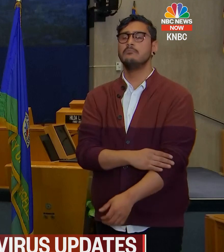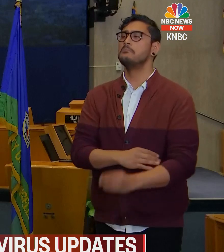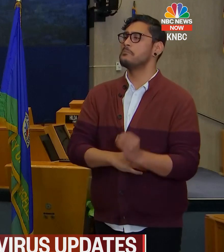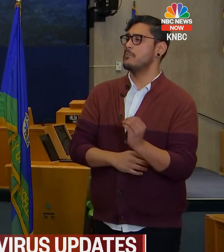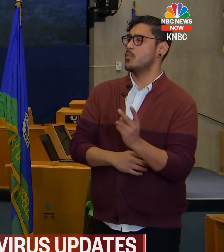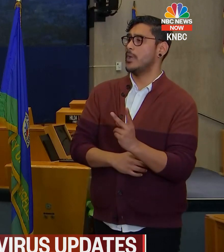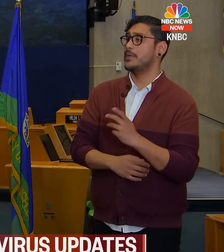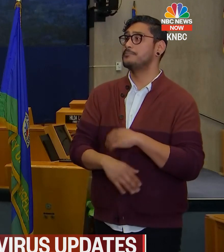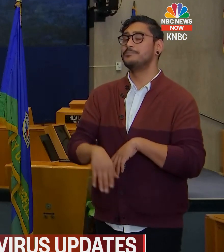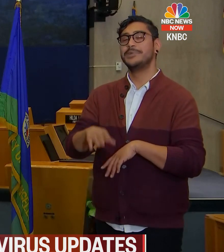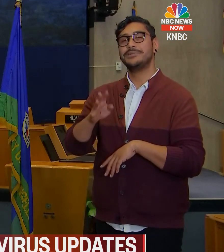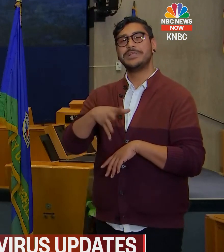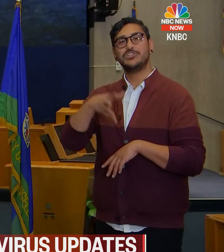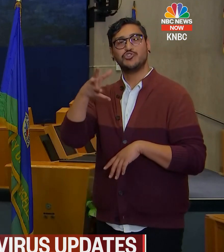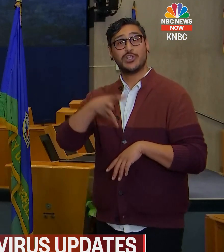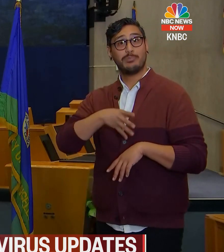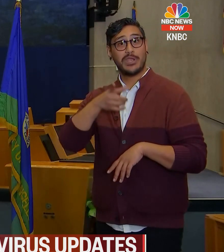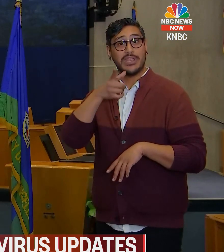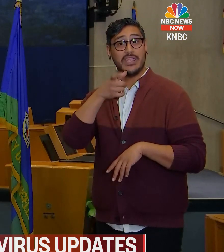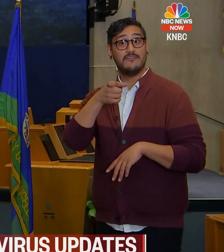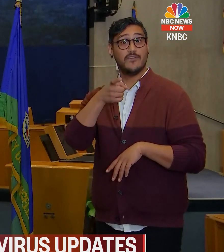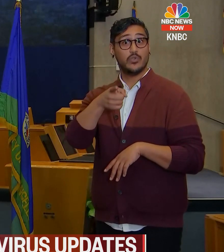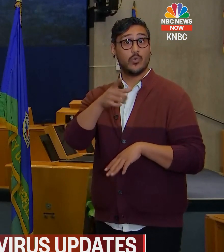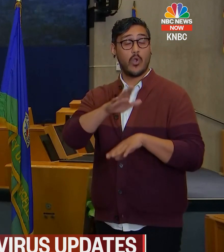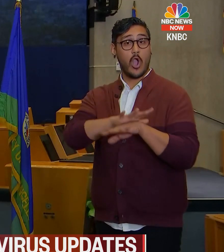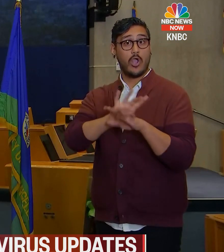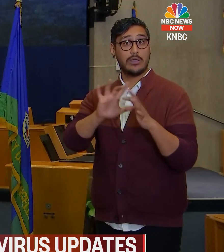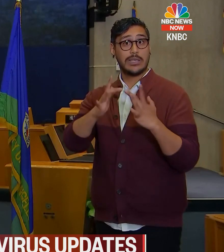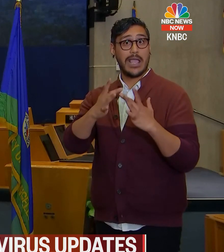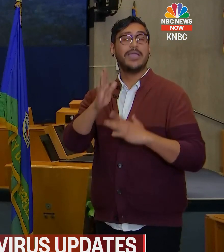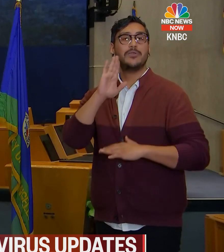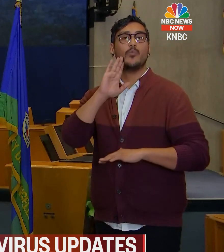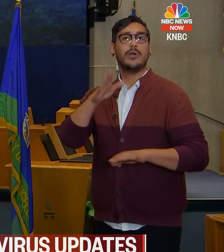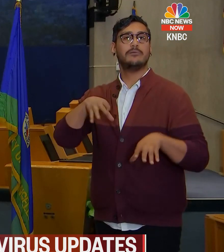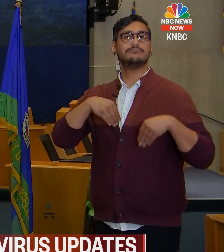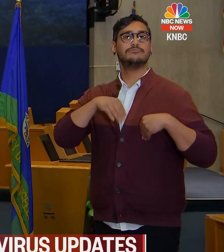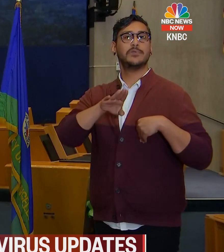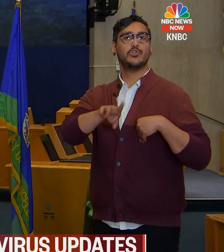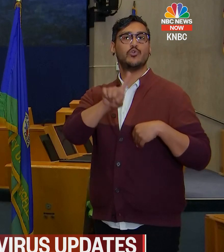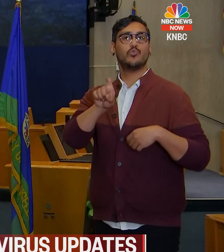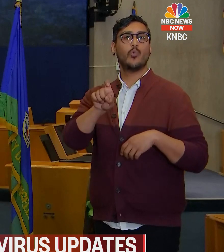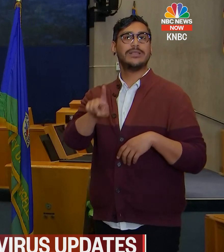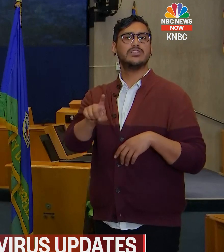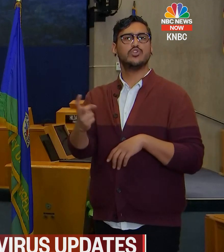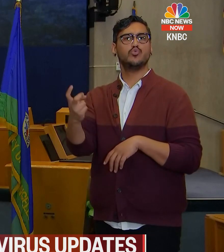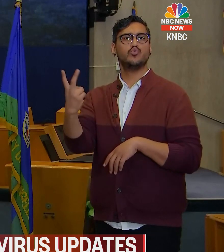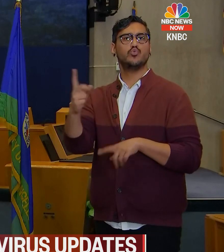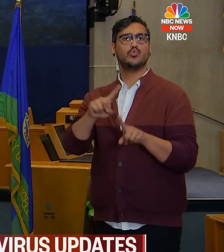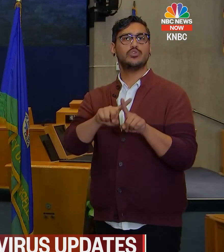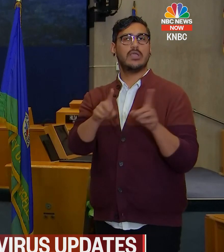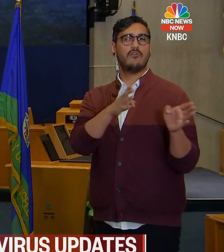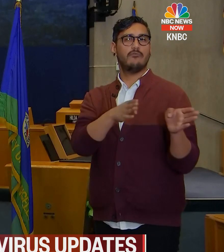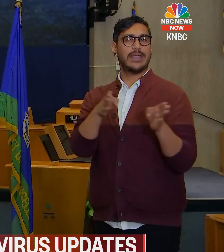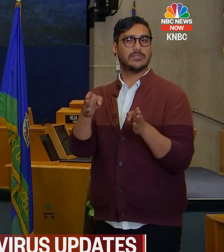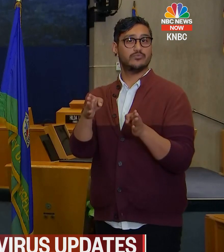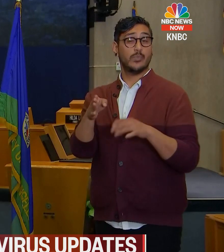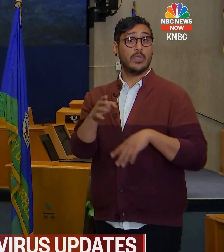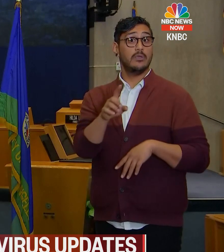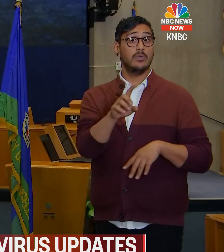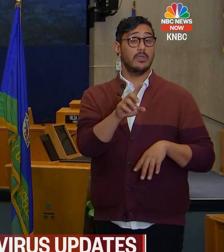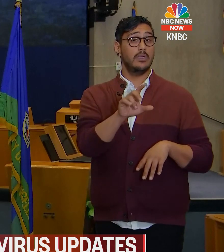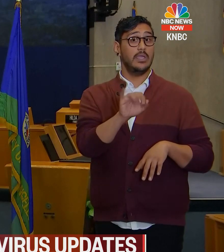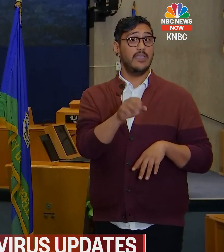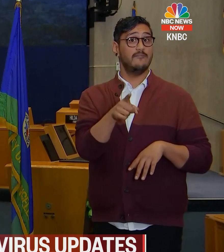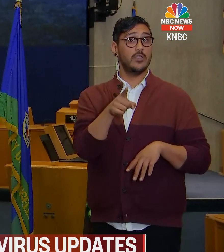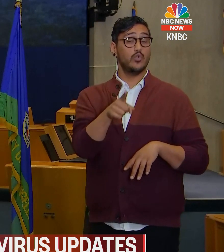Okay, ladies and gentlemen, for those of you that are attending online, we're going to take your questions in 2 different sections. For those of you